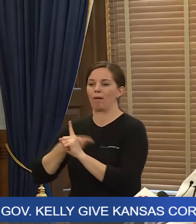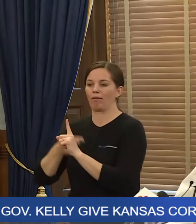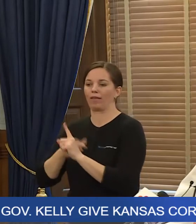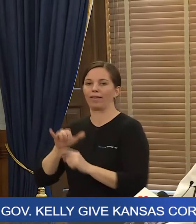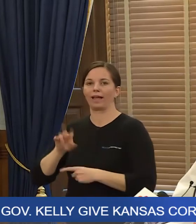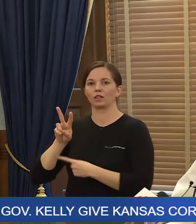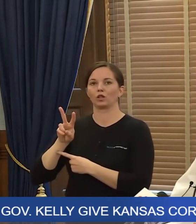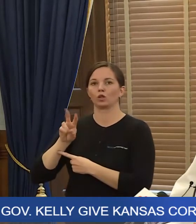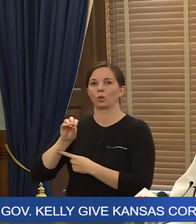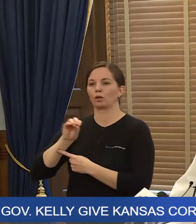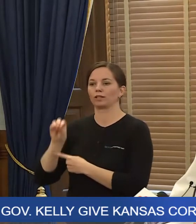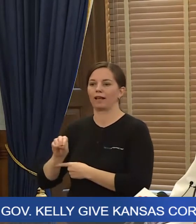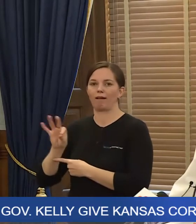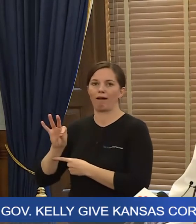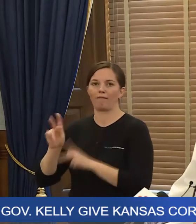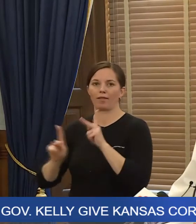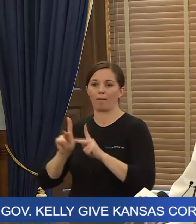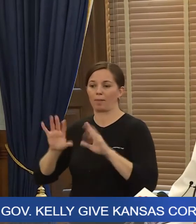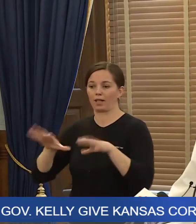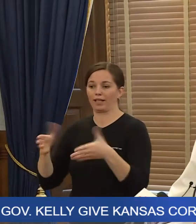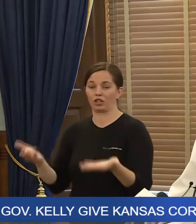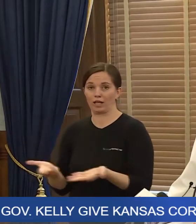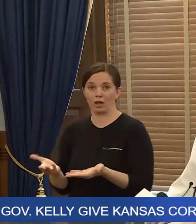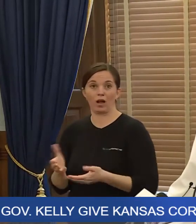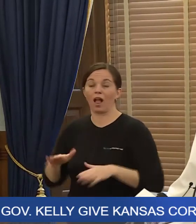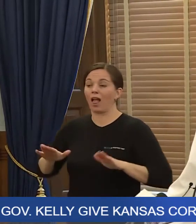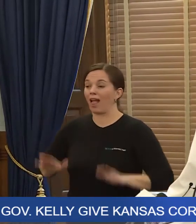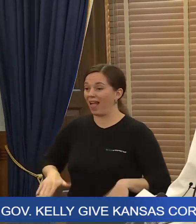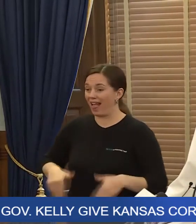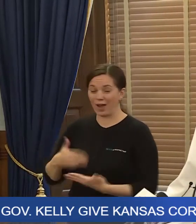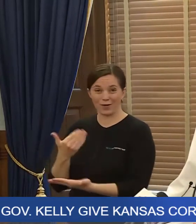2% of our population. And we're not there yet.